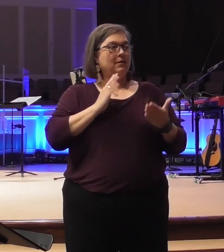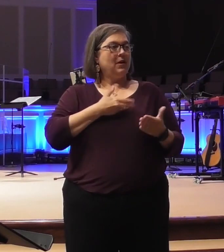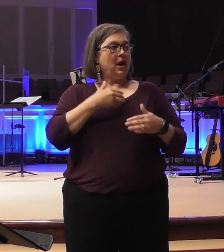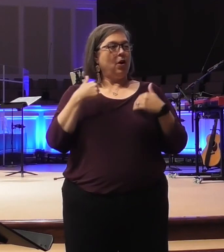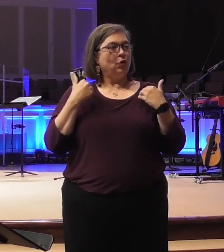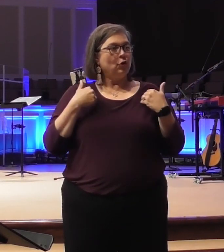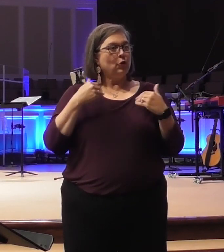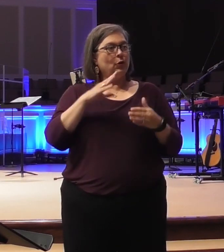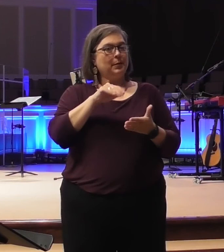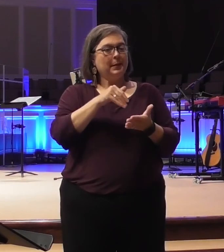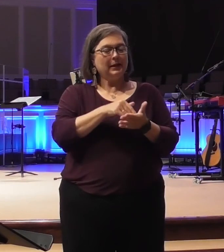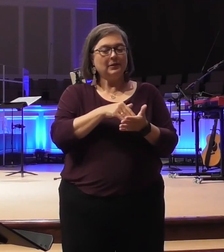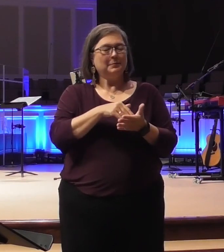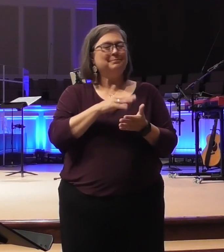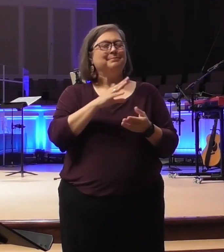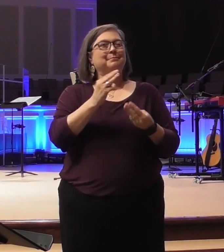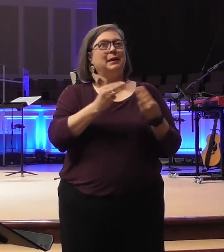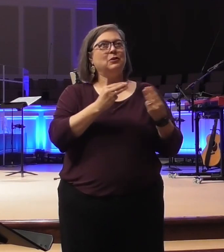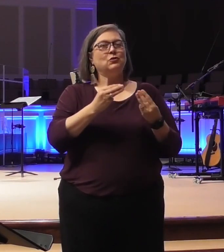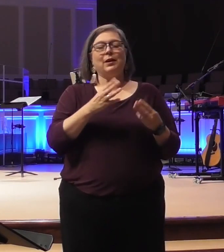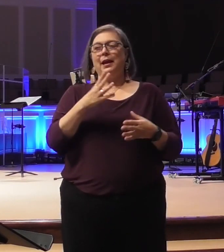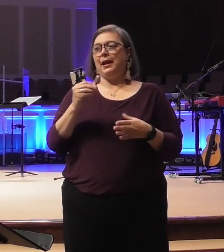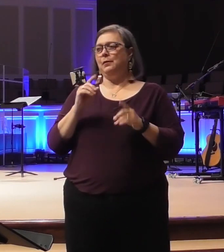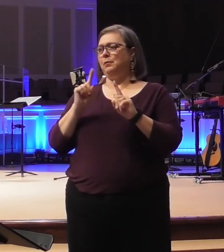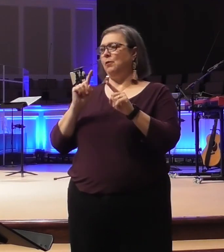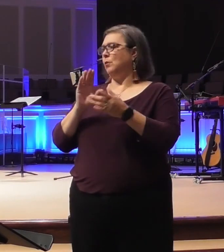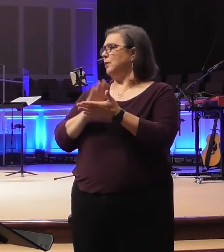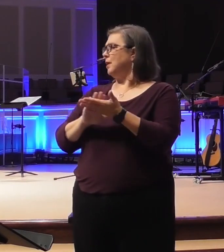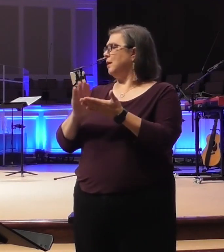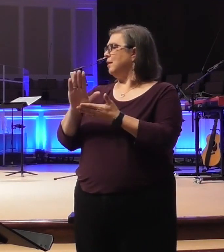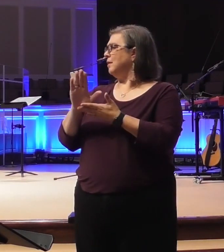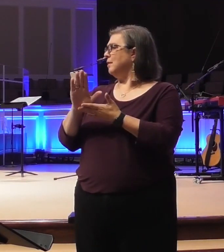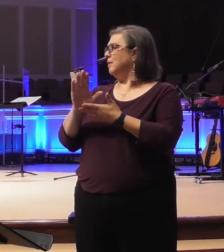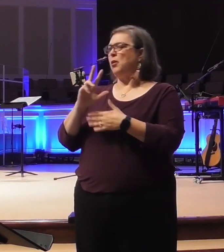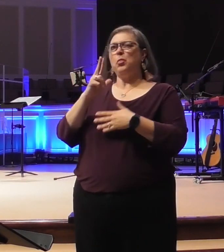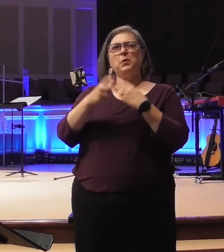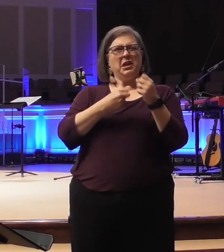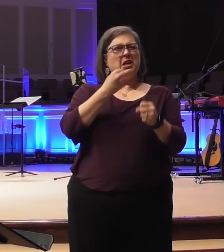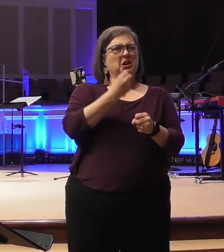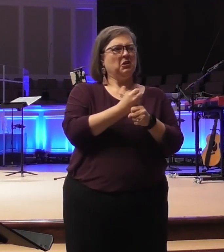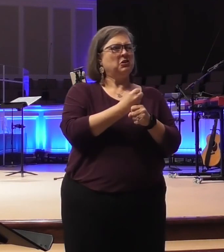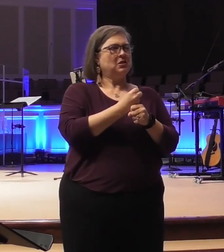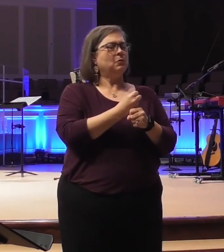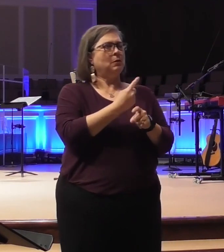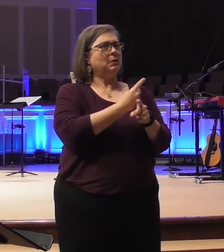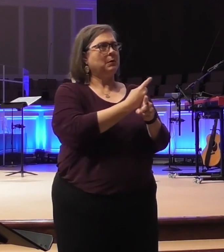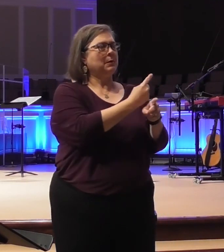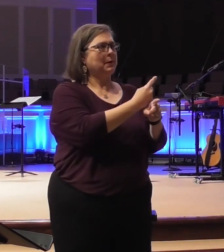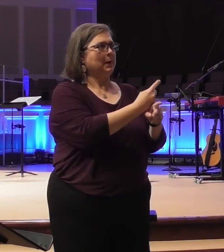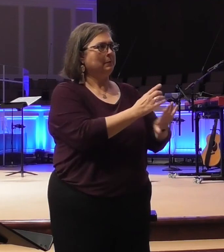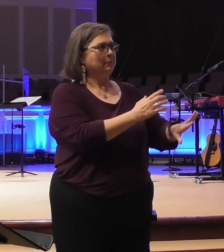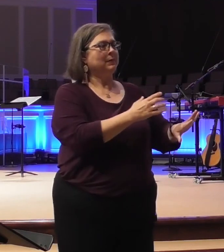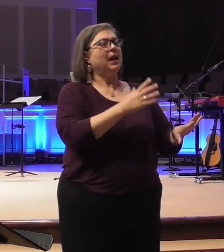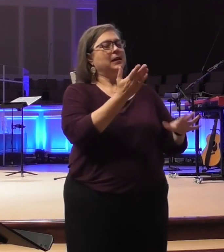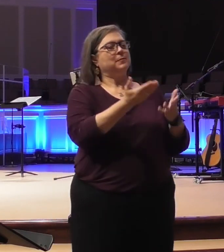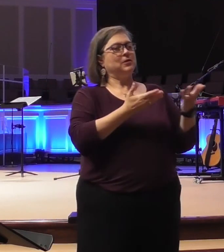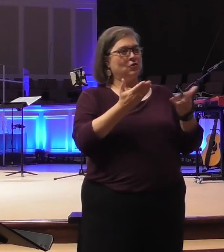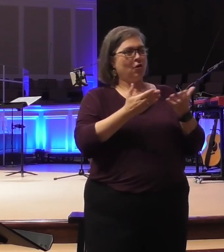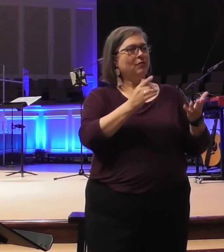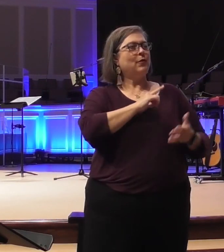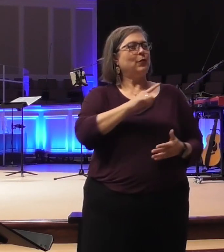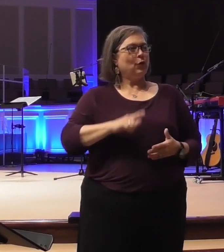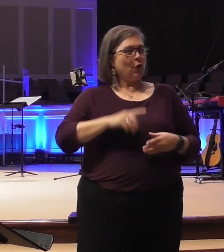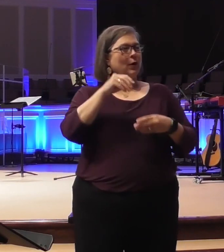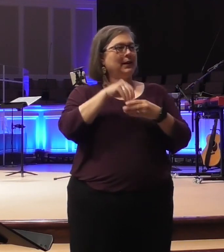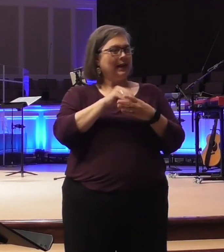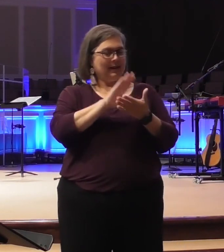been in college. When did you go to college? How long has it been now? It's been about 3 years now. About 3 years, right. And serving the Lord in